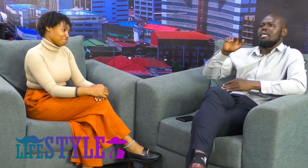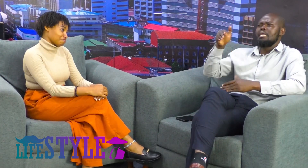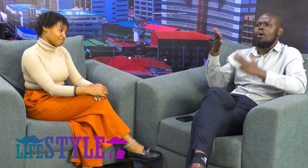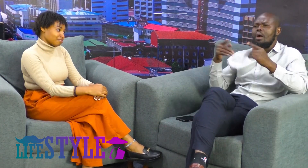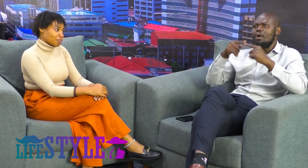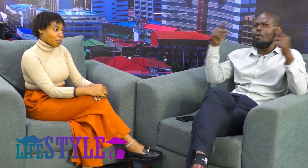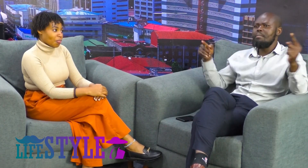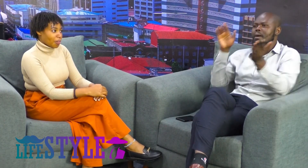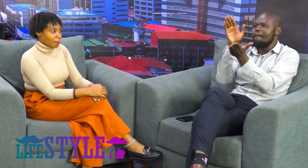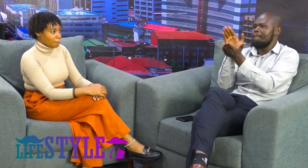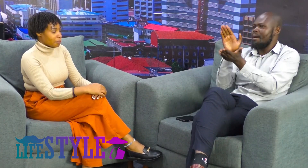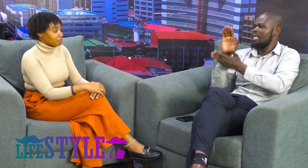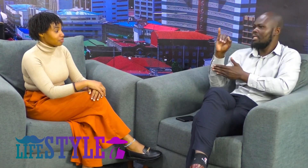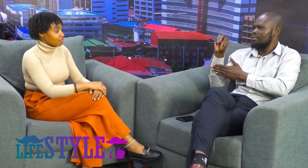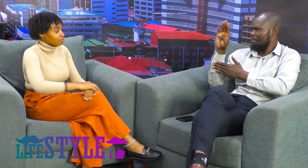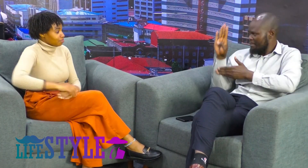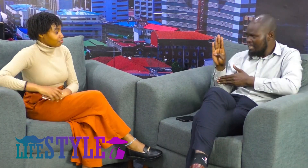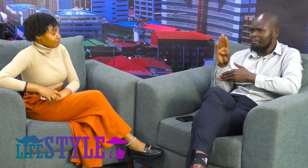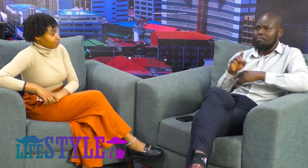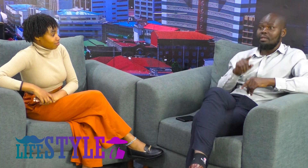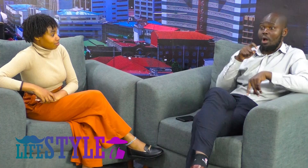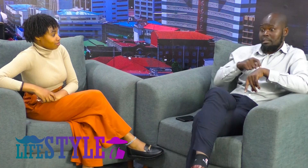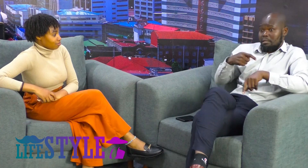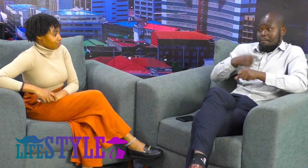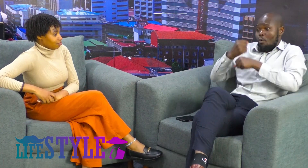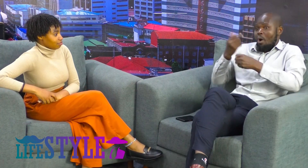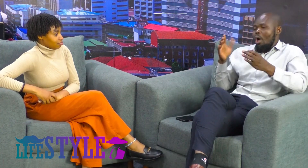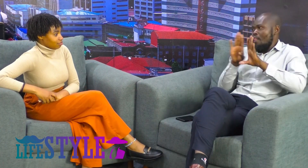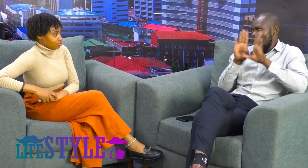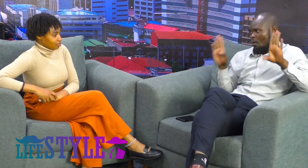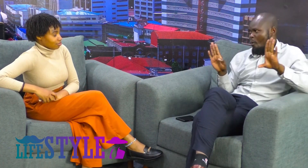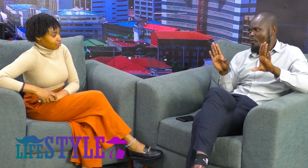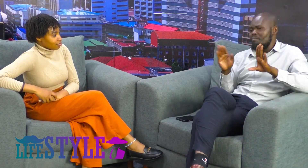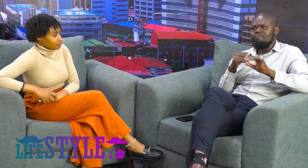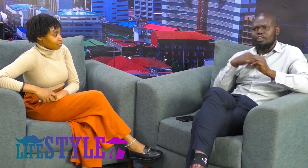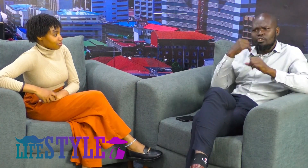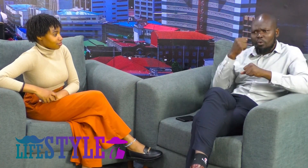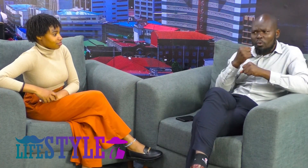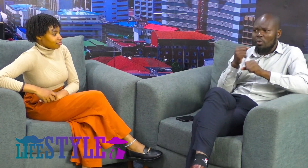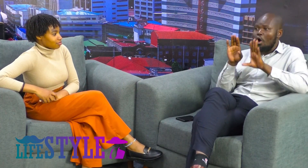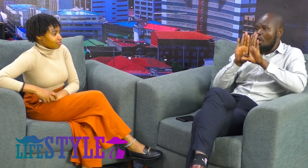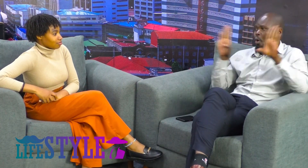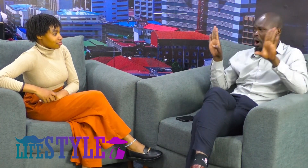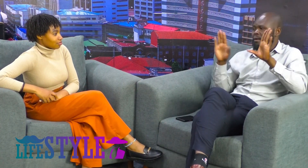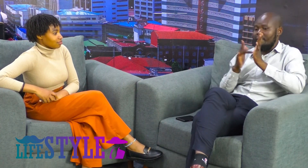TV was in town. I was in town. I think opposite KCB Bank. I used to work.